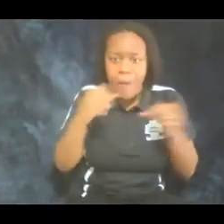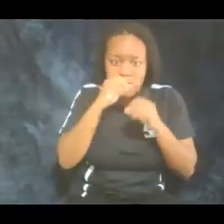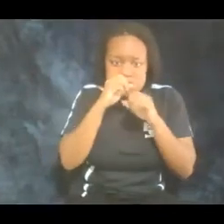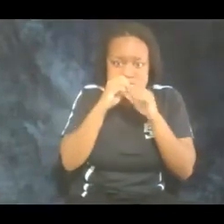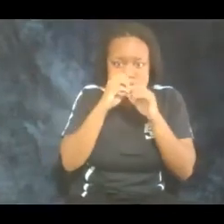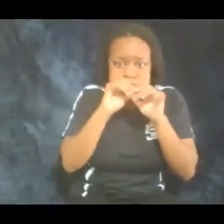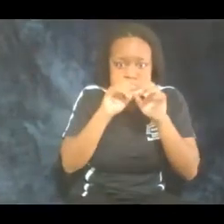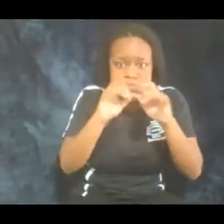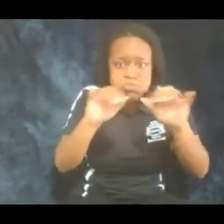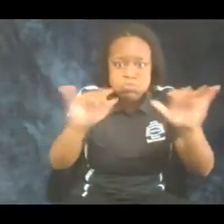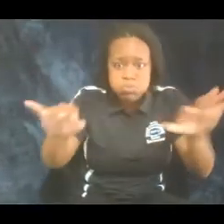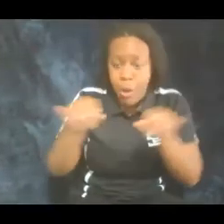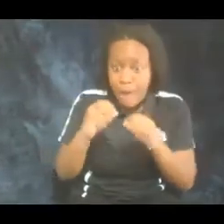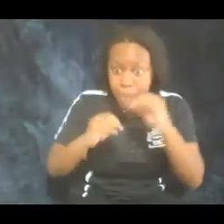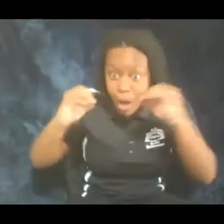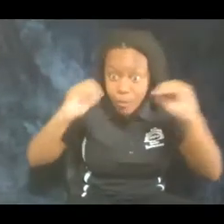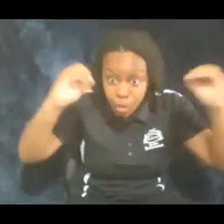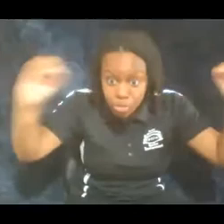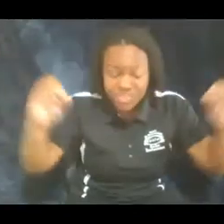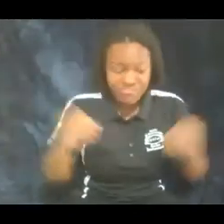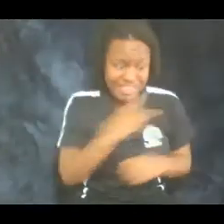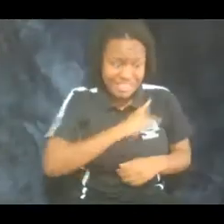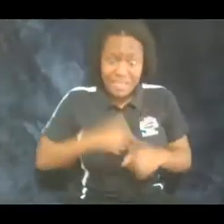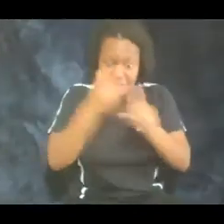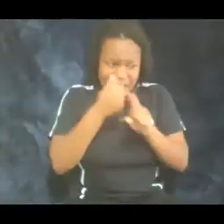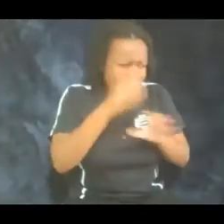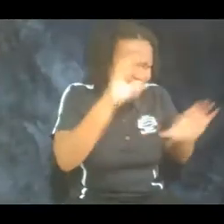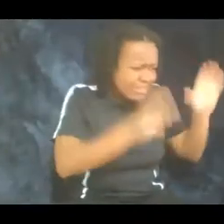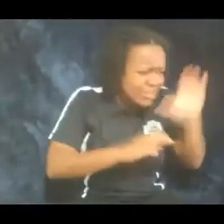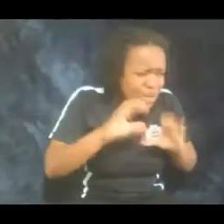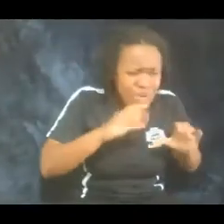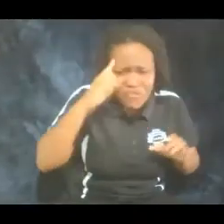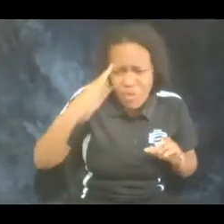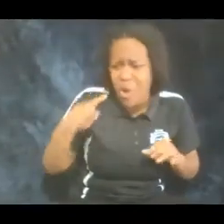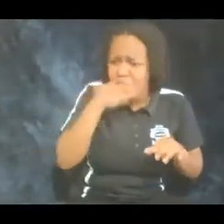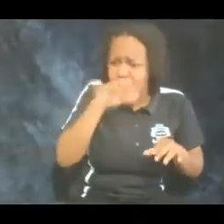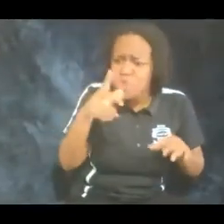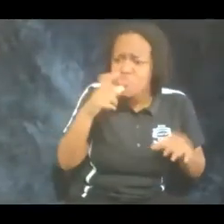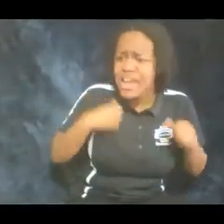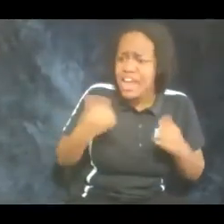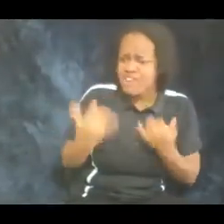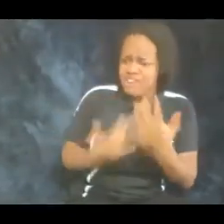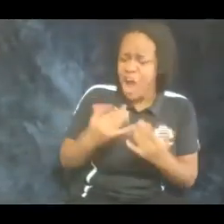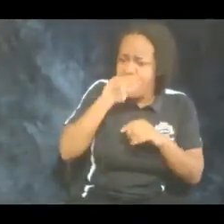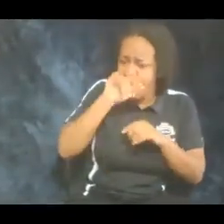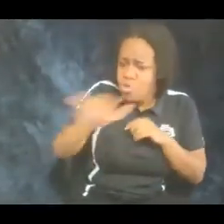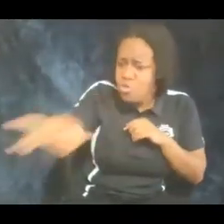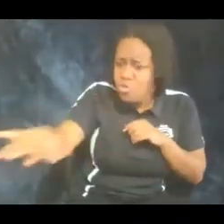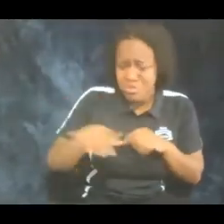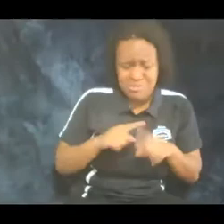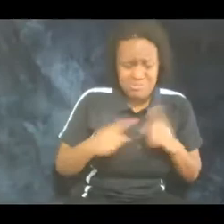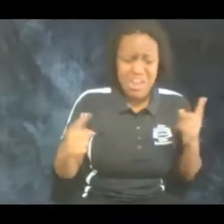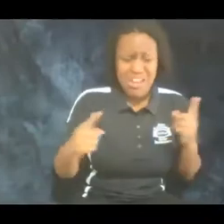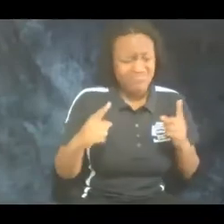a fire-breathing dragon for his palace, Cinder is sidelined. But can the bubble-blowing dragon save the day?